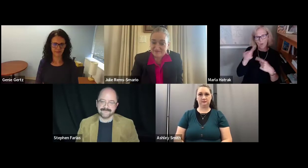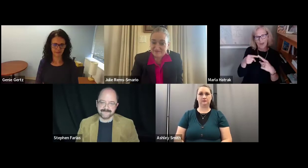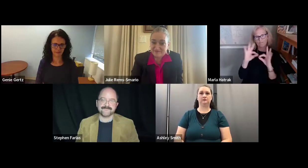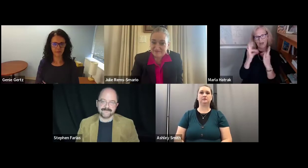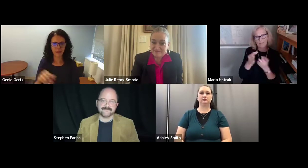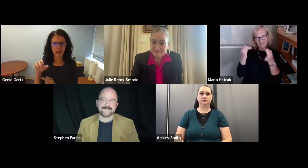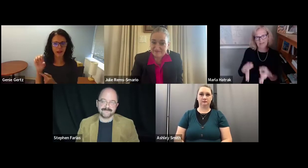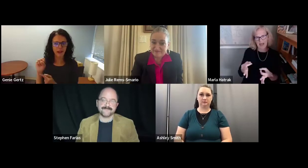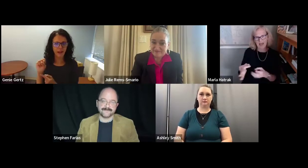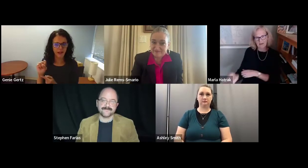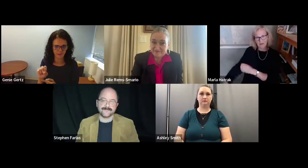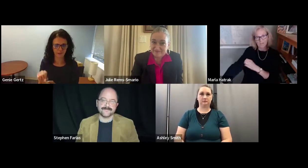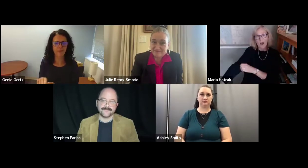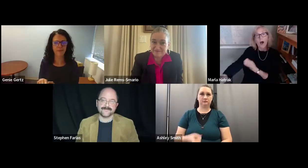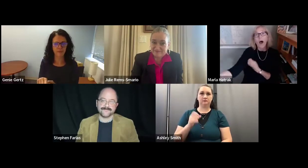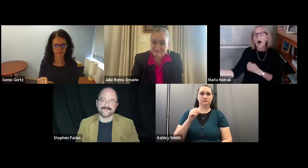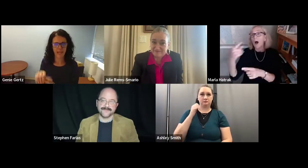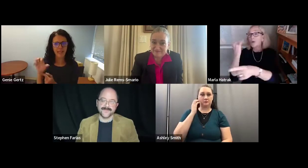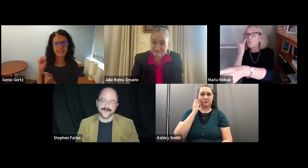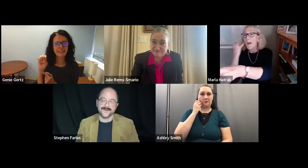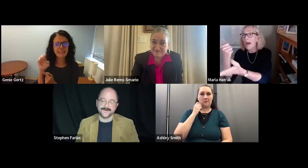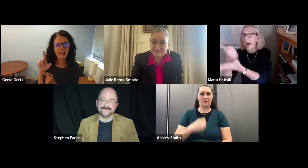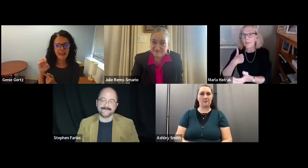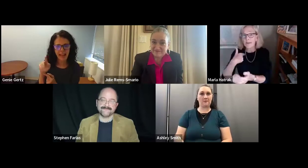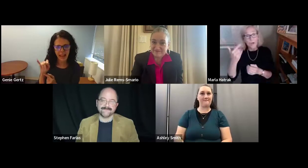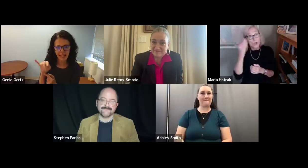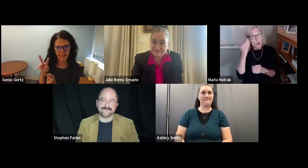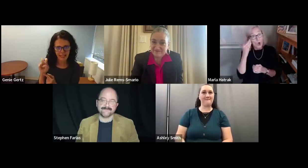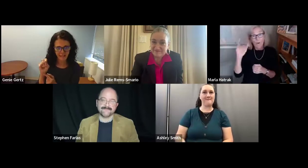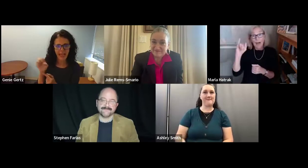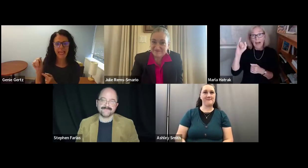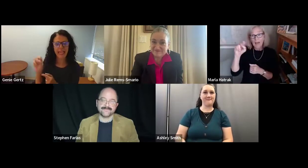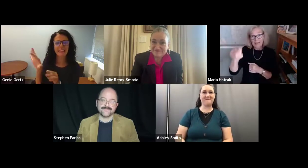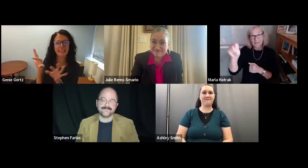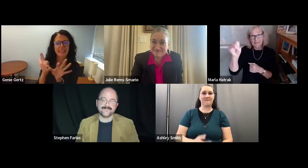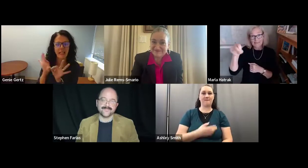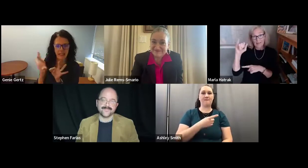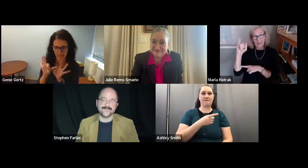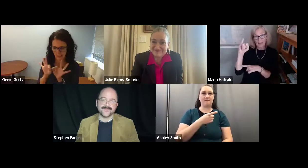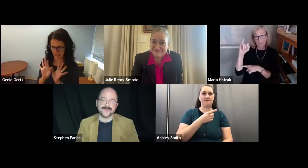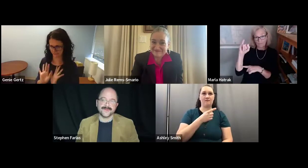are losing their autonomy and the ability for families to decide. And so maybe I'm going to call in the other panelists to help